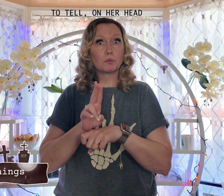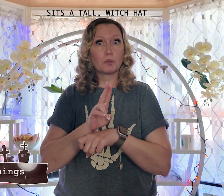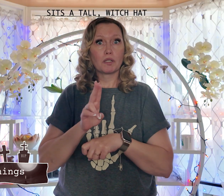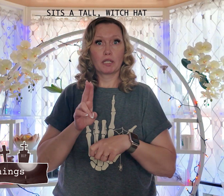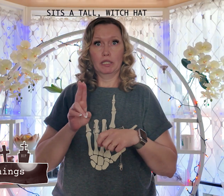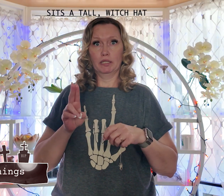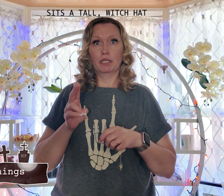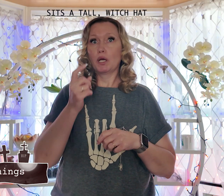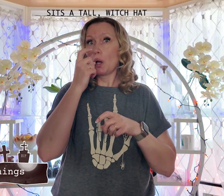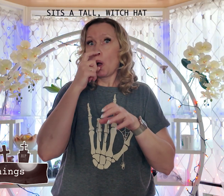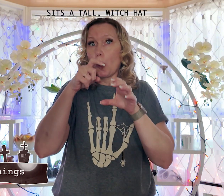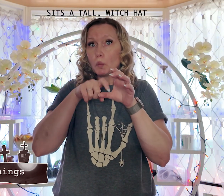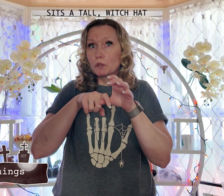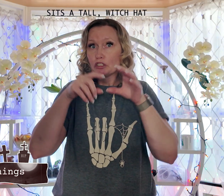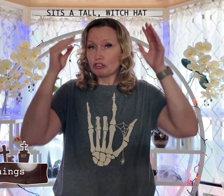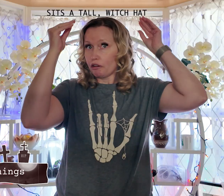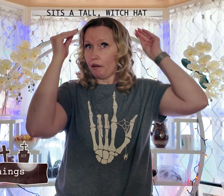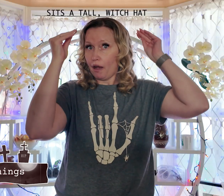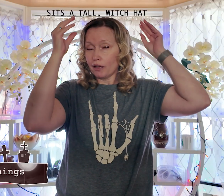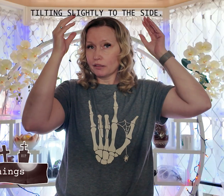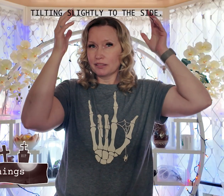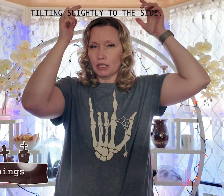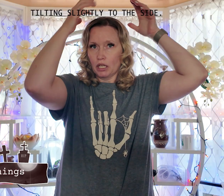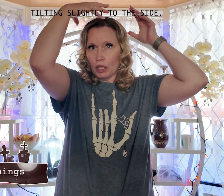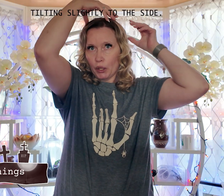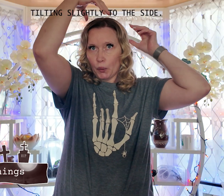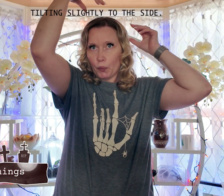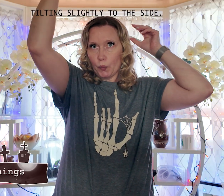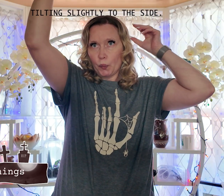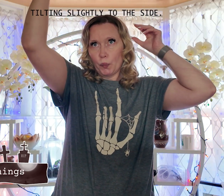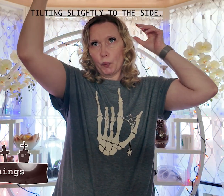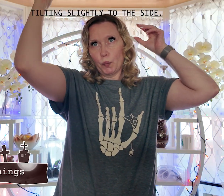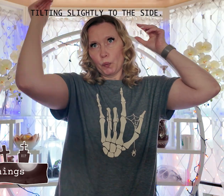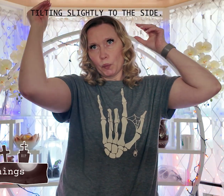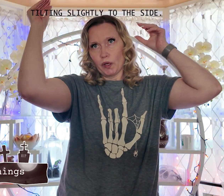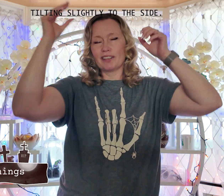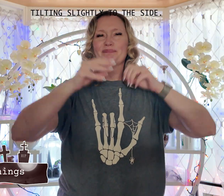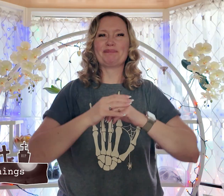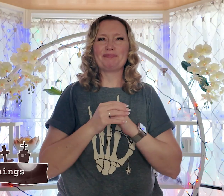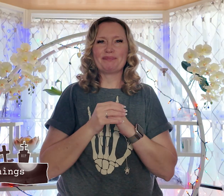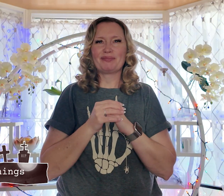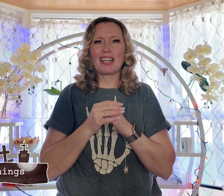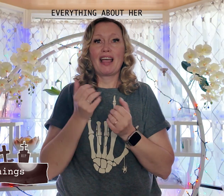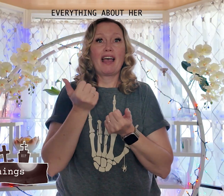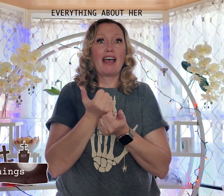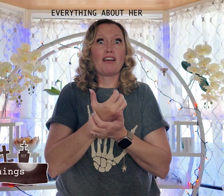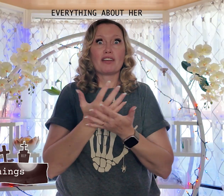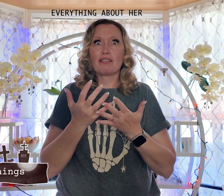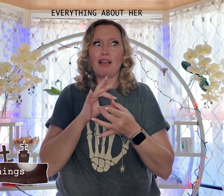head sits a tall witch hat, tilting slightly to the side. Everything